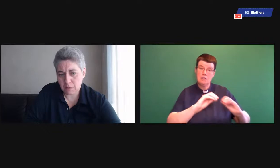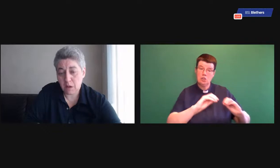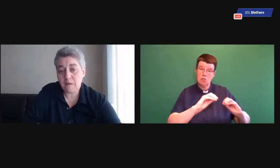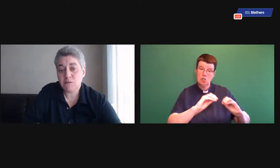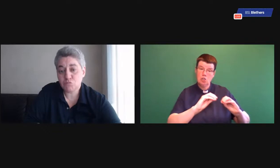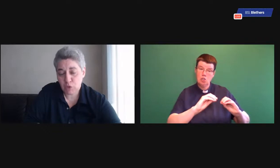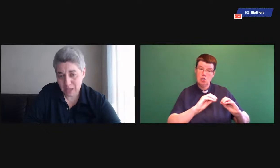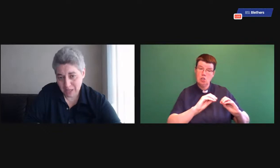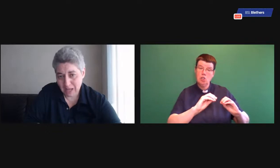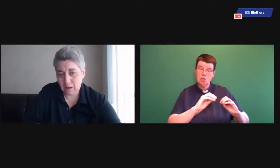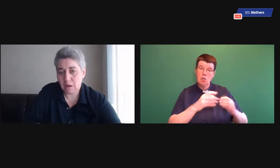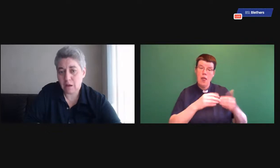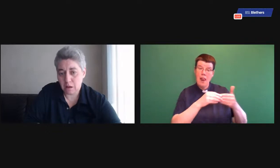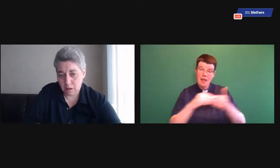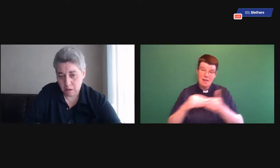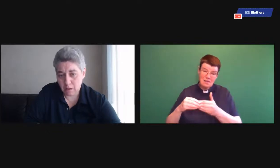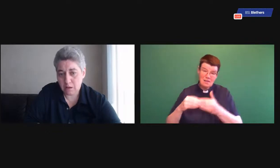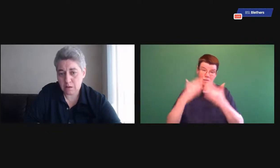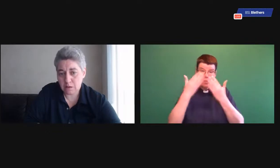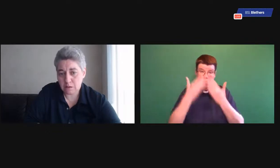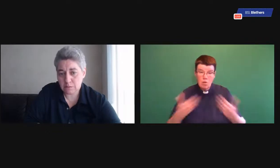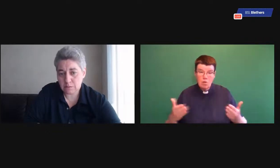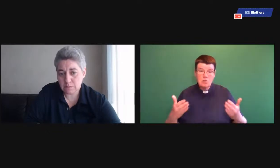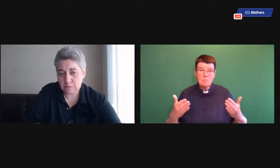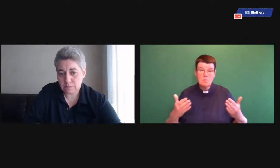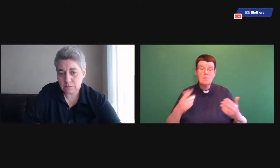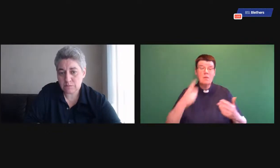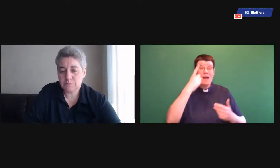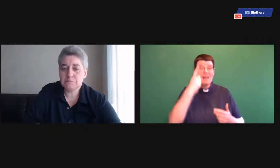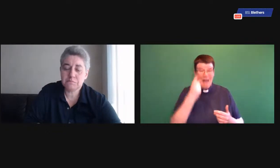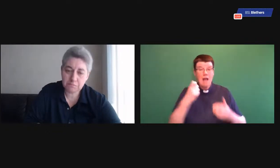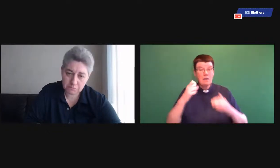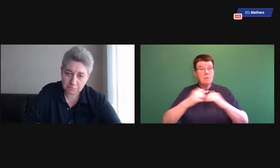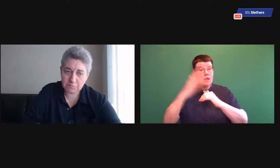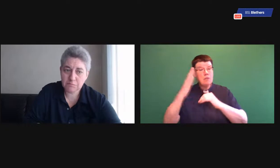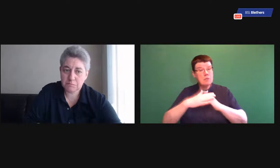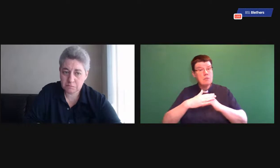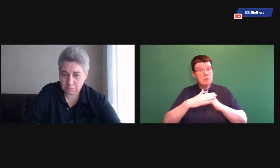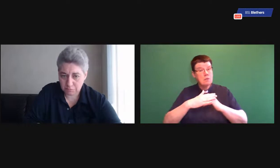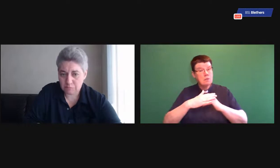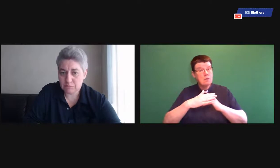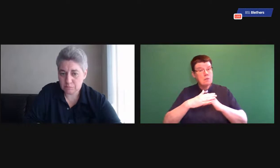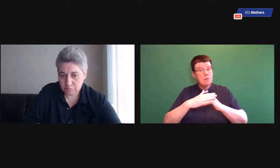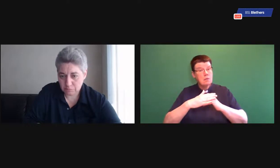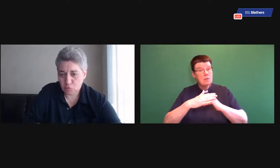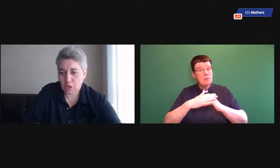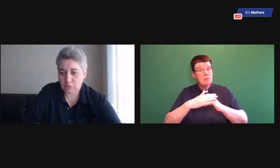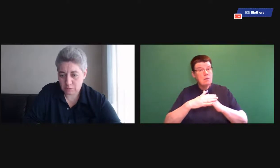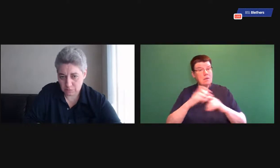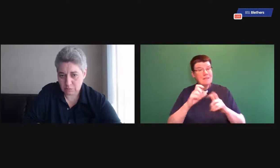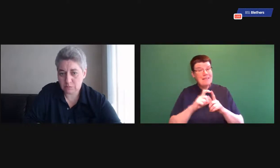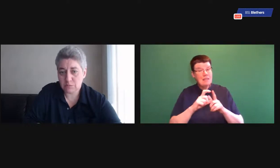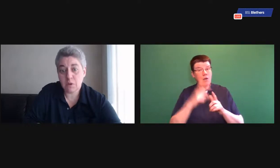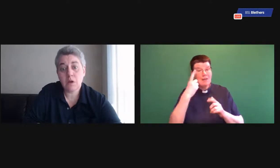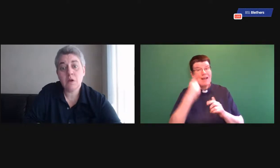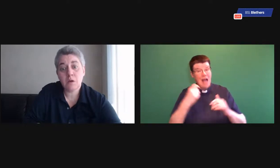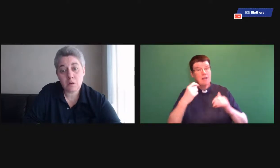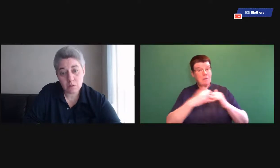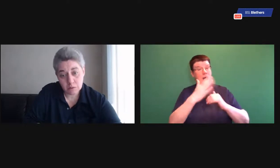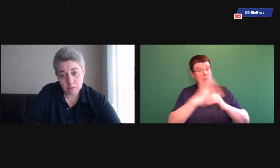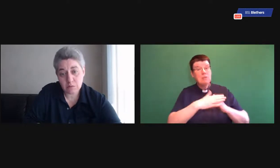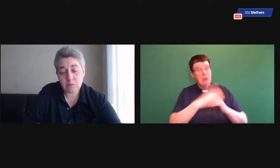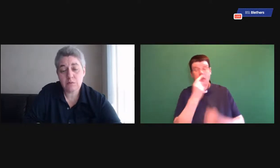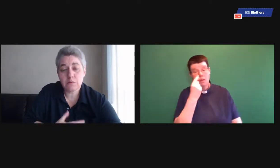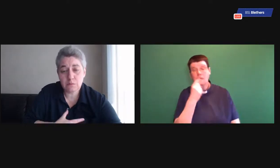collar. So there's training for becoming leadership training, worship training, and some things you can do